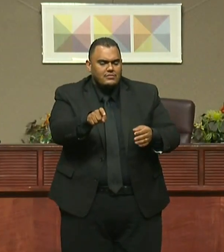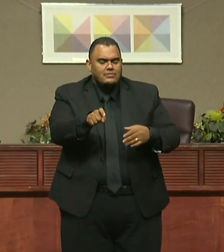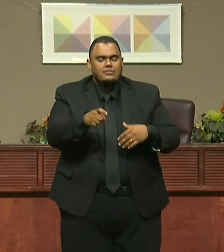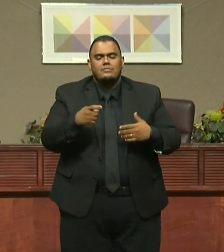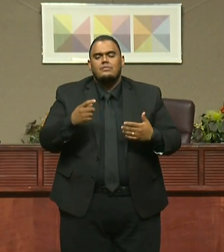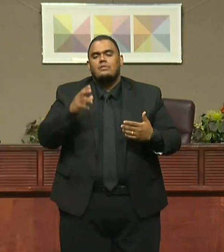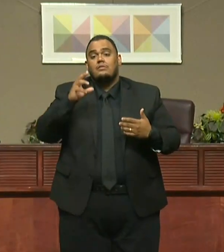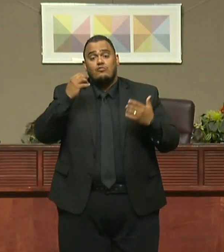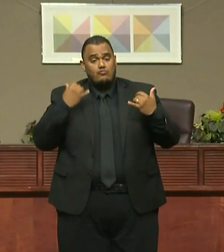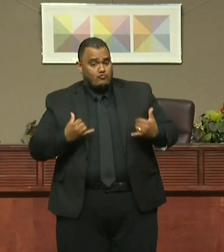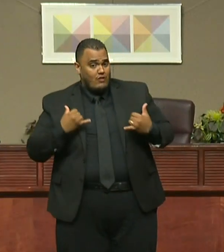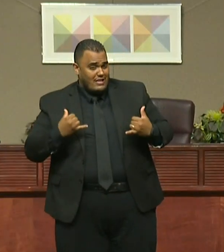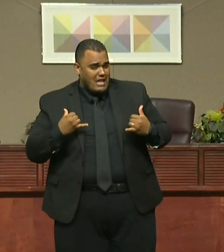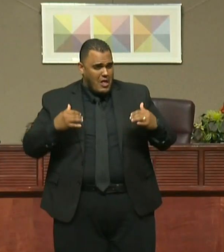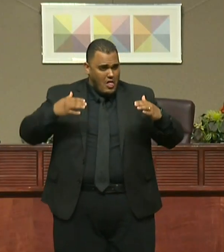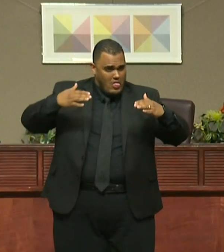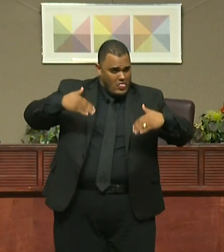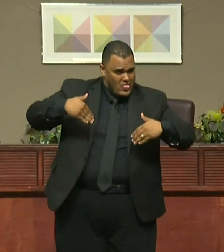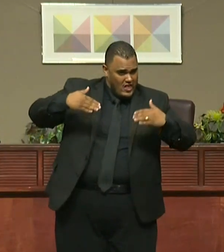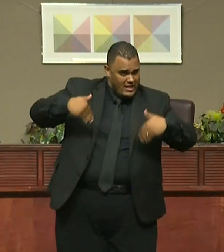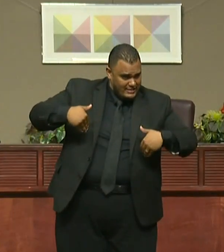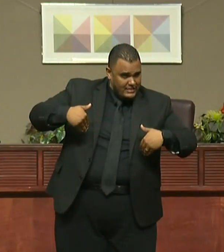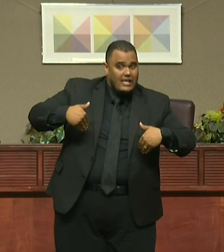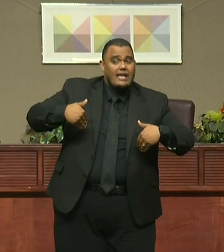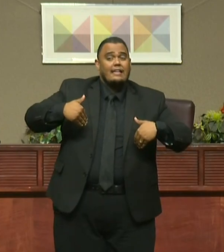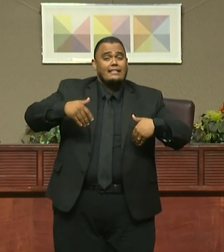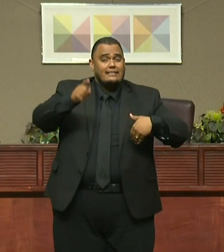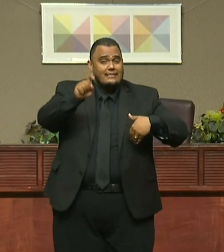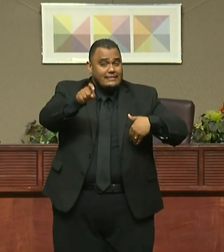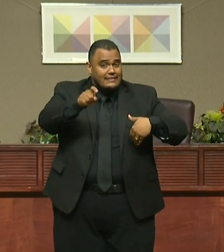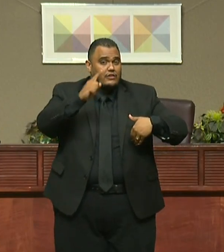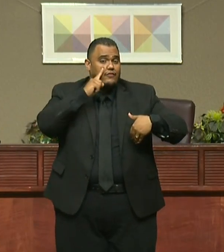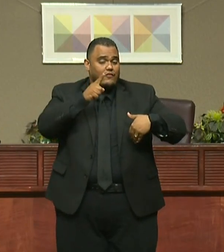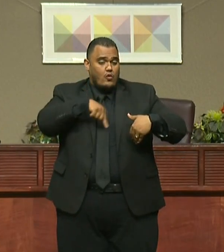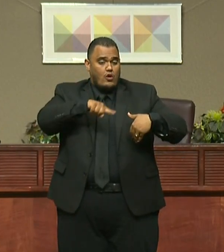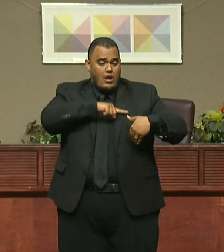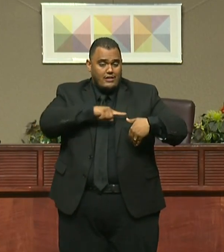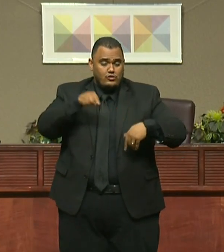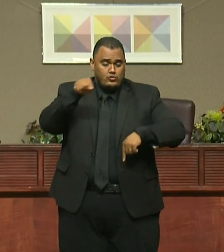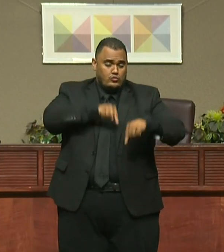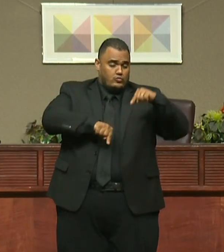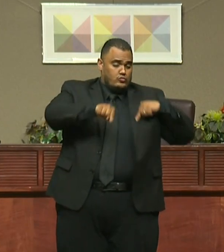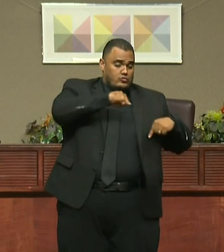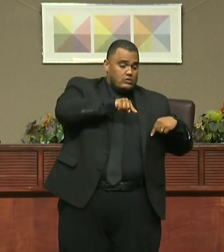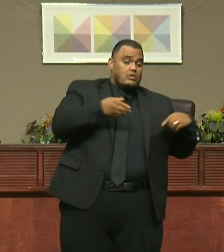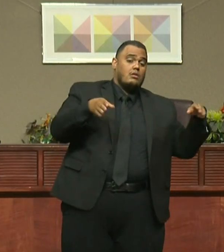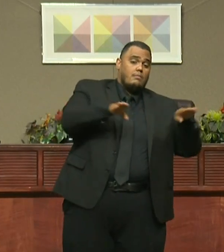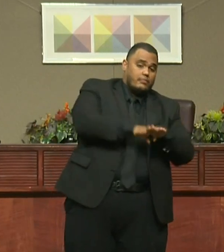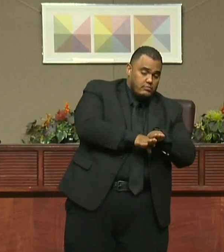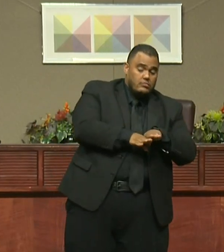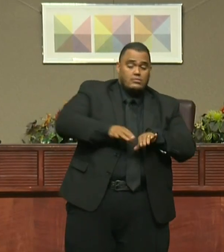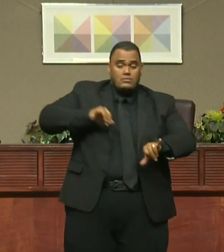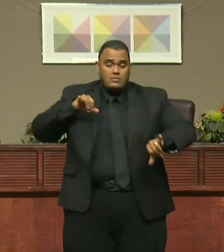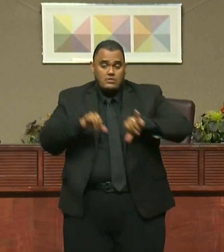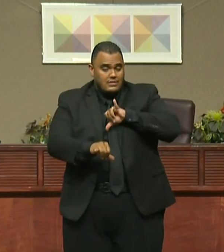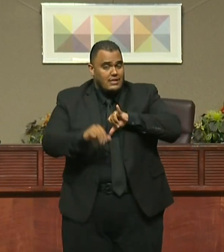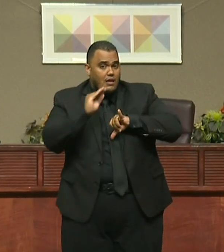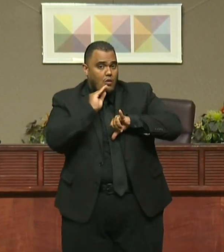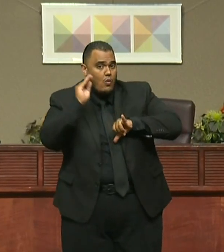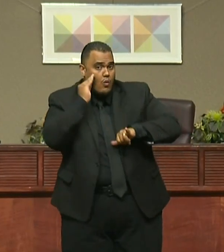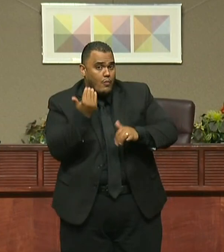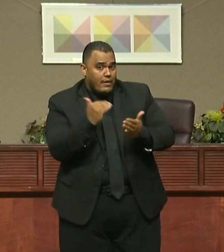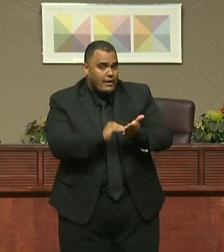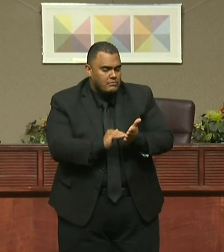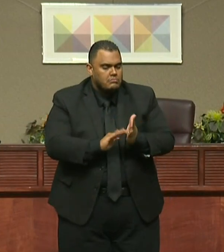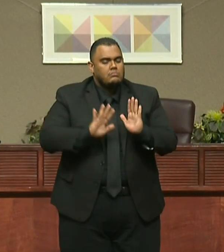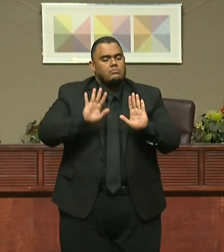point yet where it's necessary to do a shelter in place and shut things back down. We don't want to get there. So